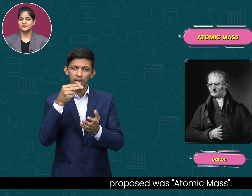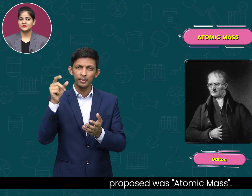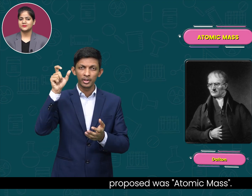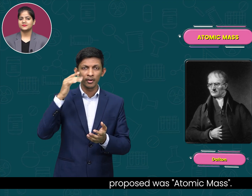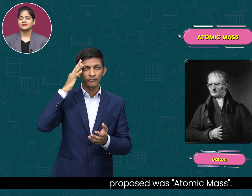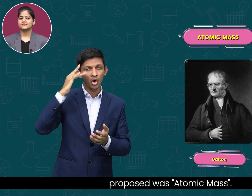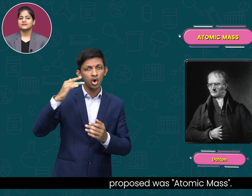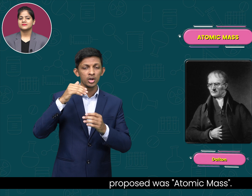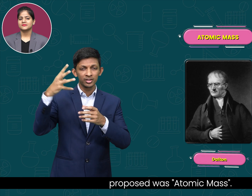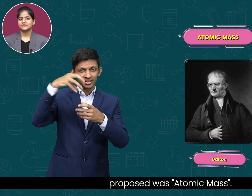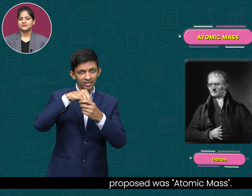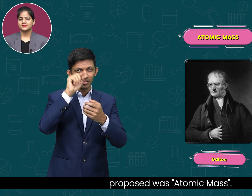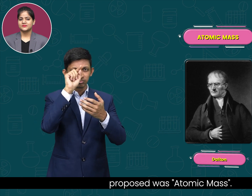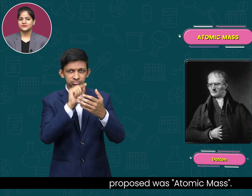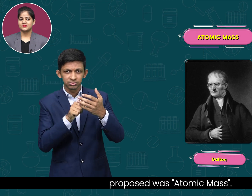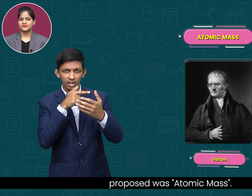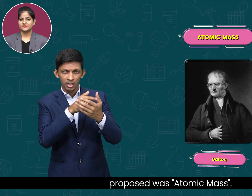mass.